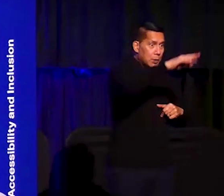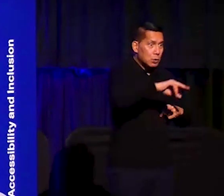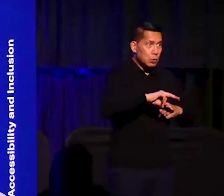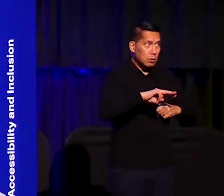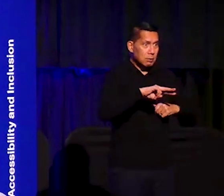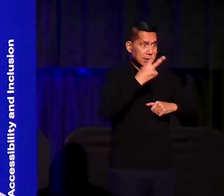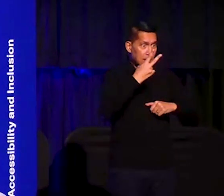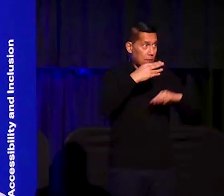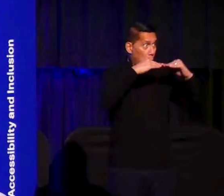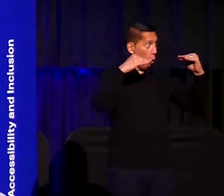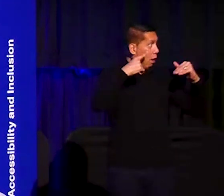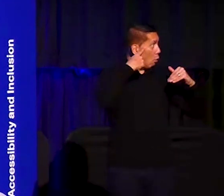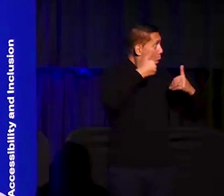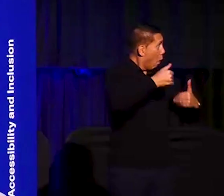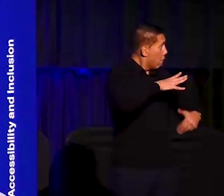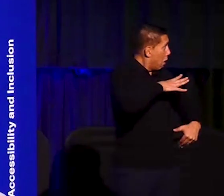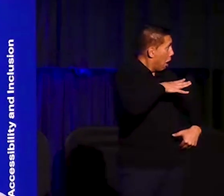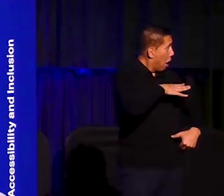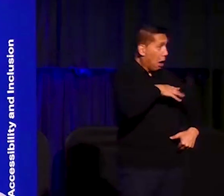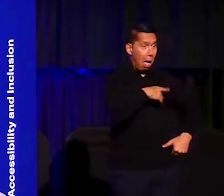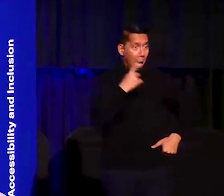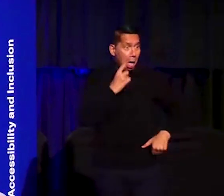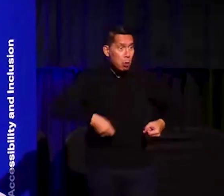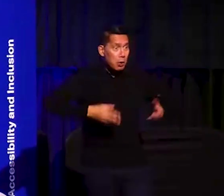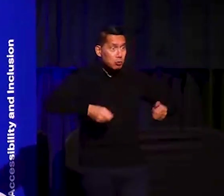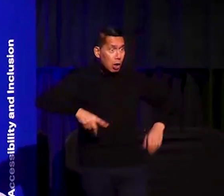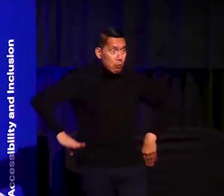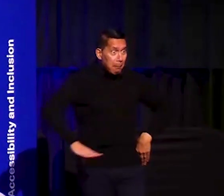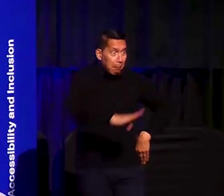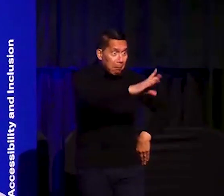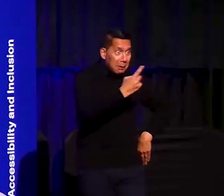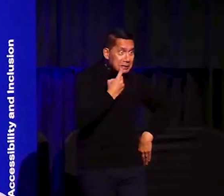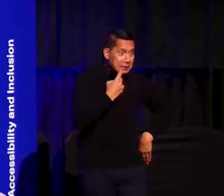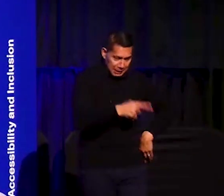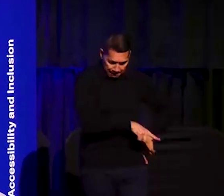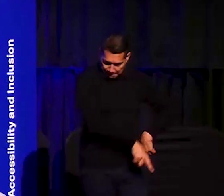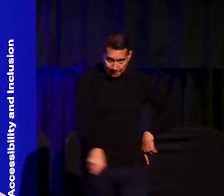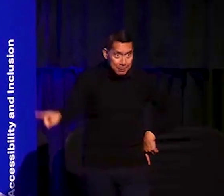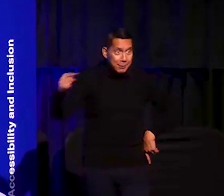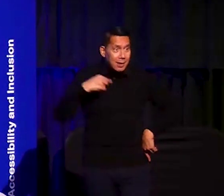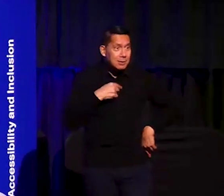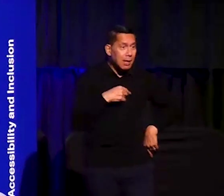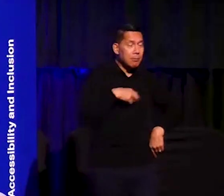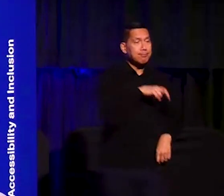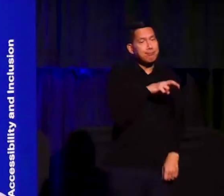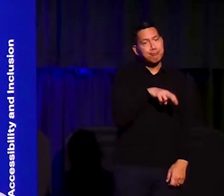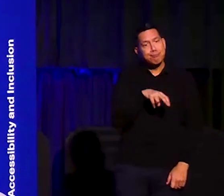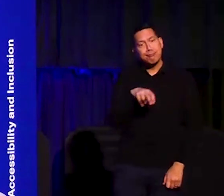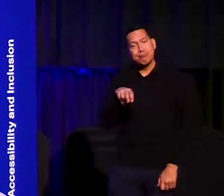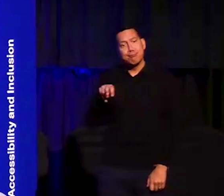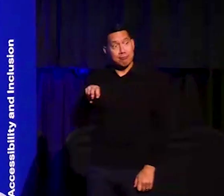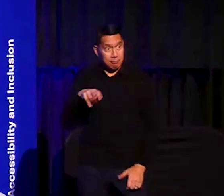thought, oh, righto, I'll use the wheelchair ramp then. Easy. Went over to the wheelchair ramp, and